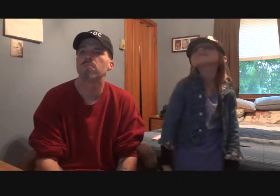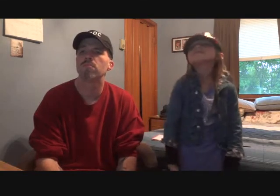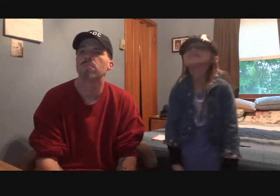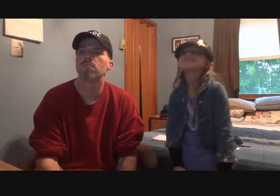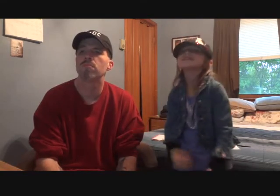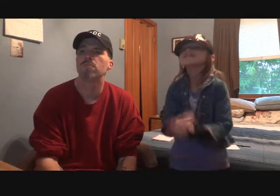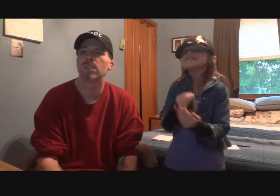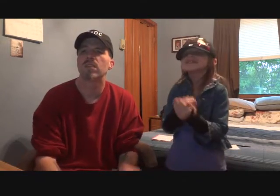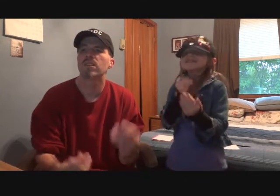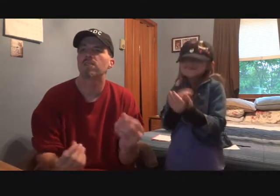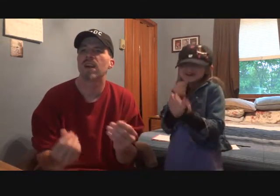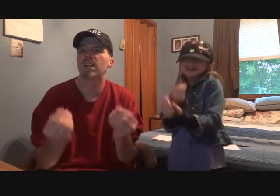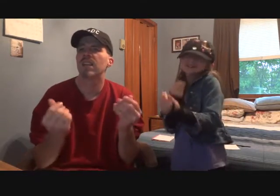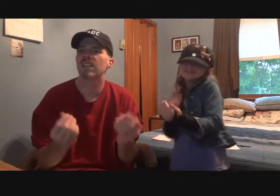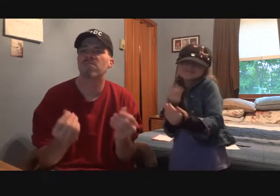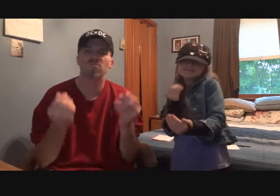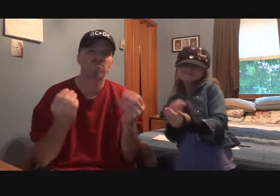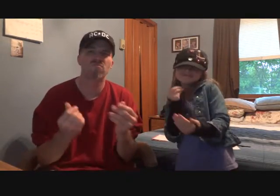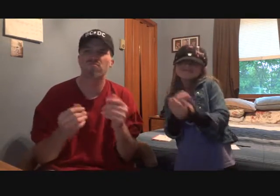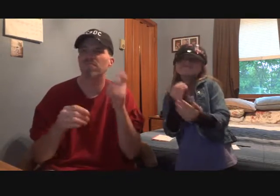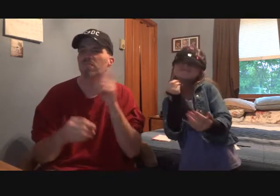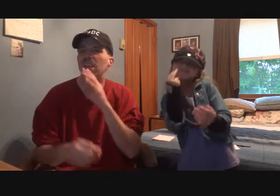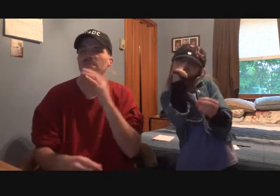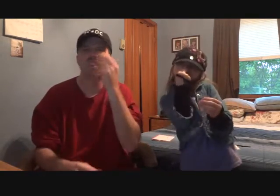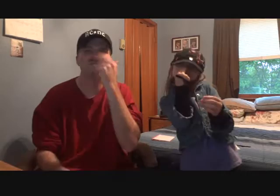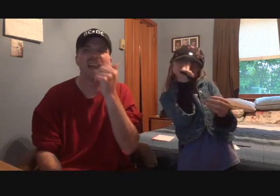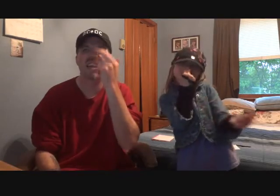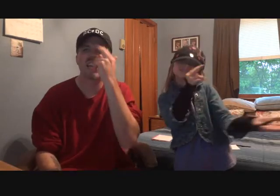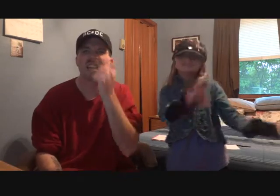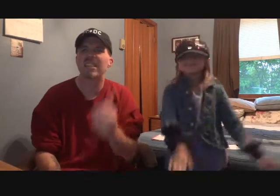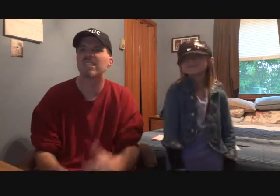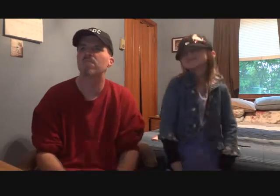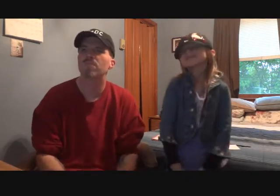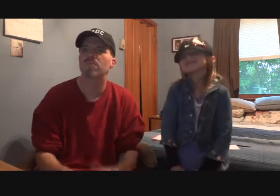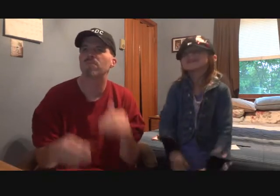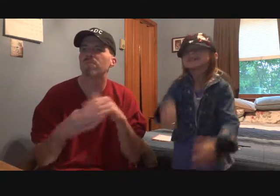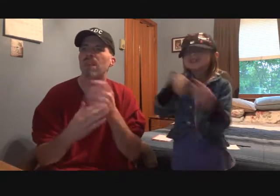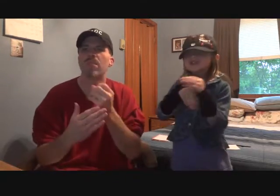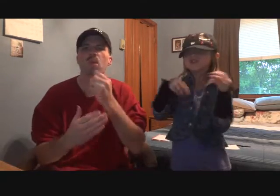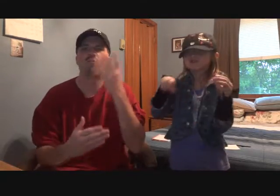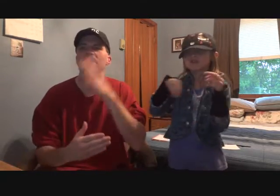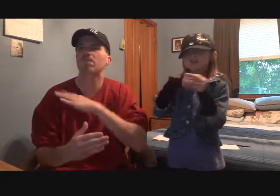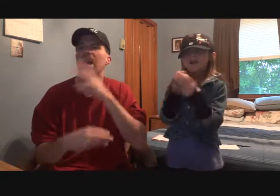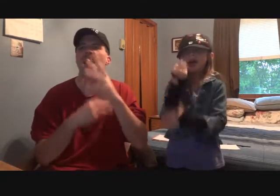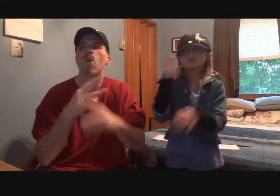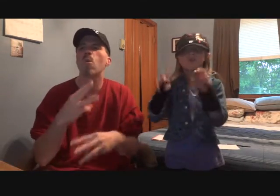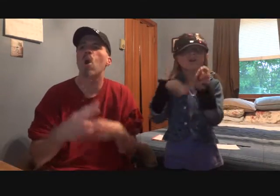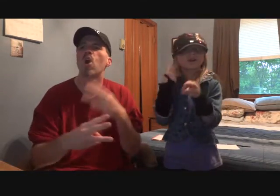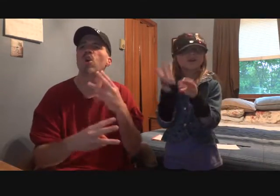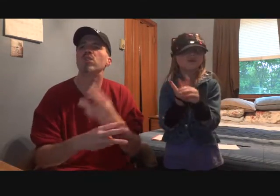Monday, Monday, Monday Must be Monday In the rich man's club